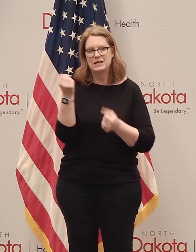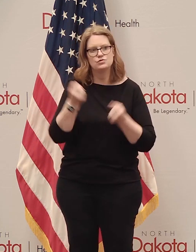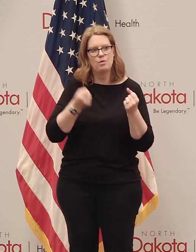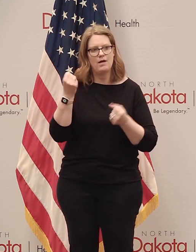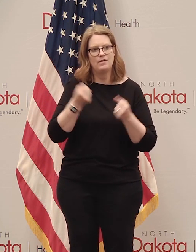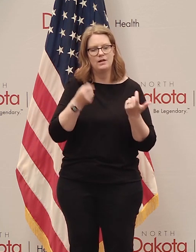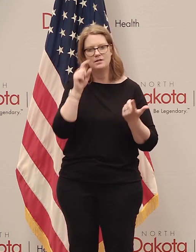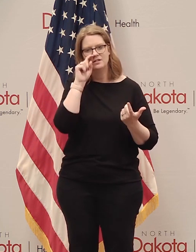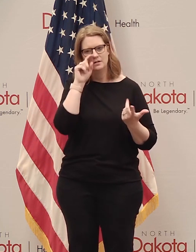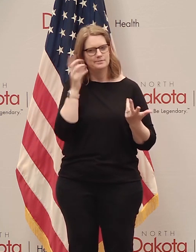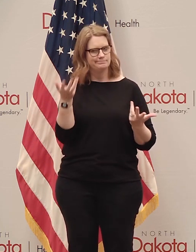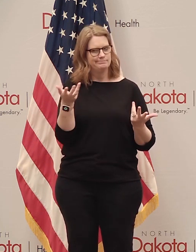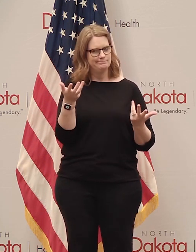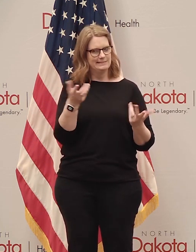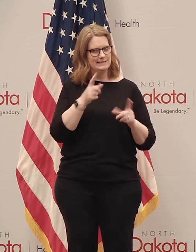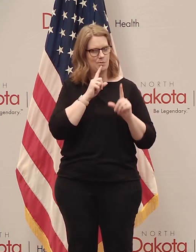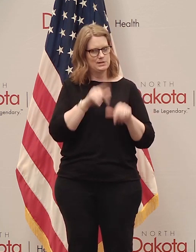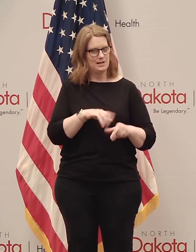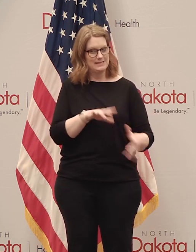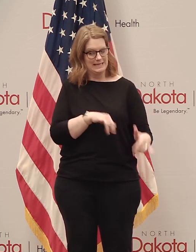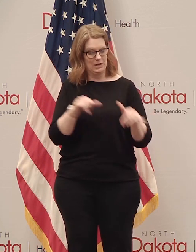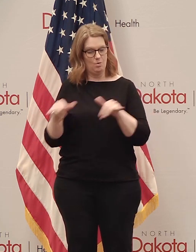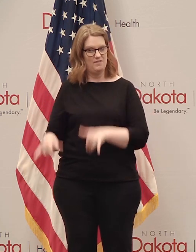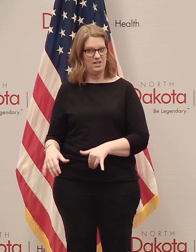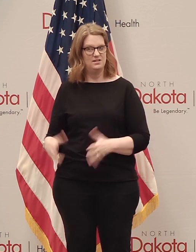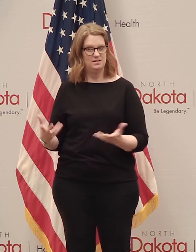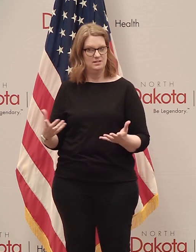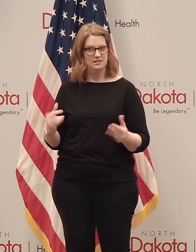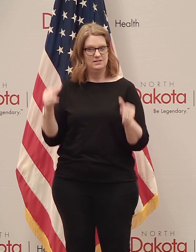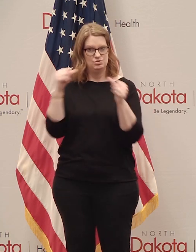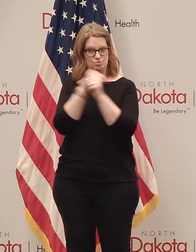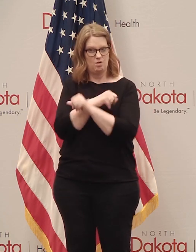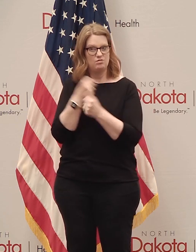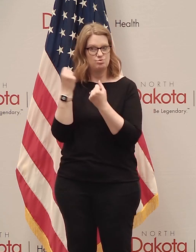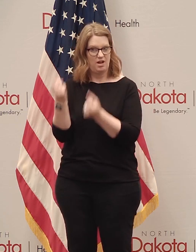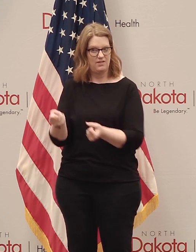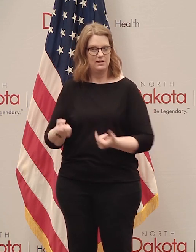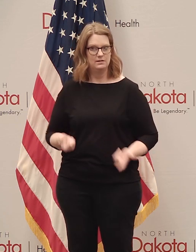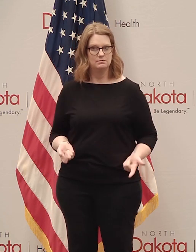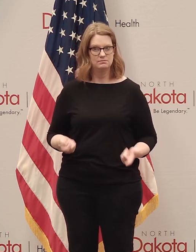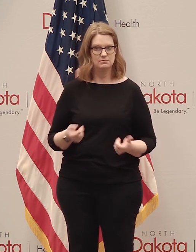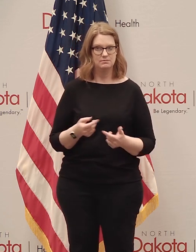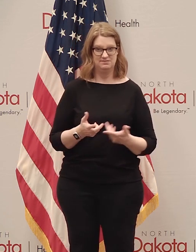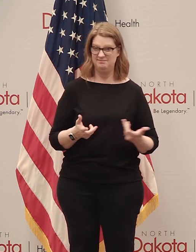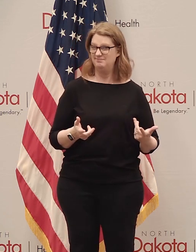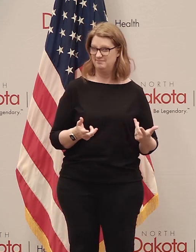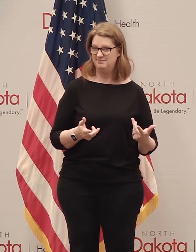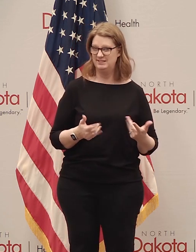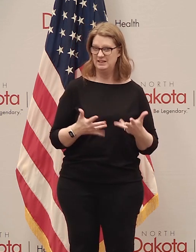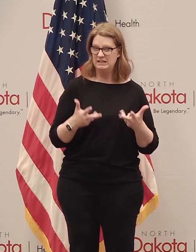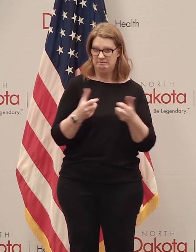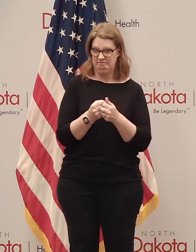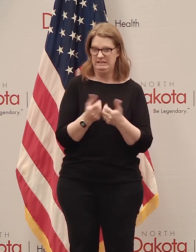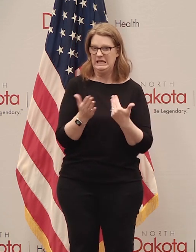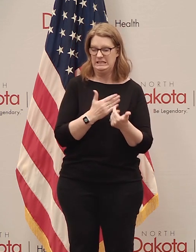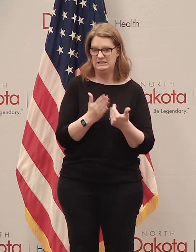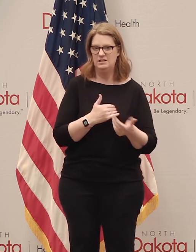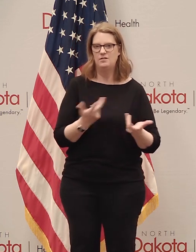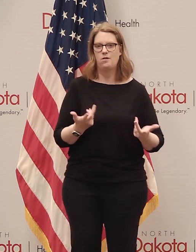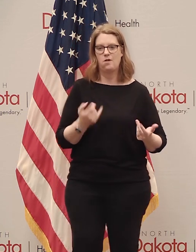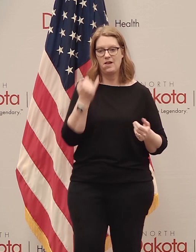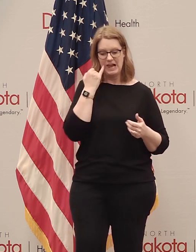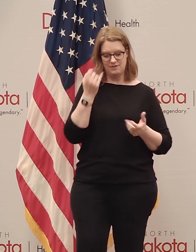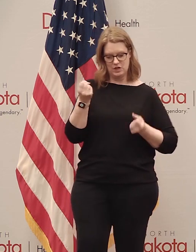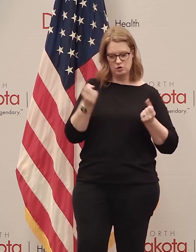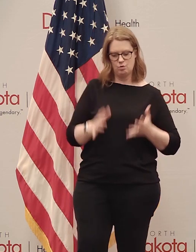produces activity and results that are equivalent to being the same as drunk driving. And so again, let's be smart. If you're traveling together, together. If a driver